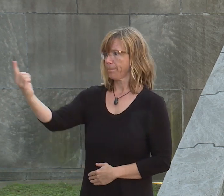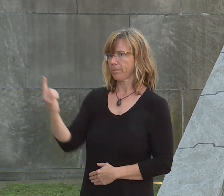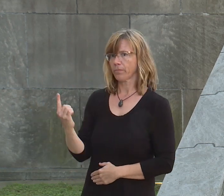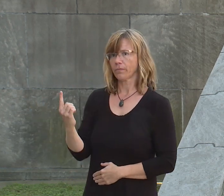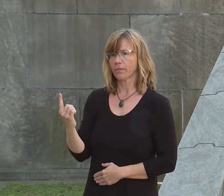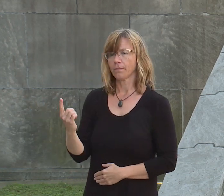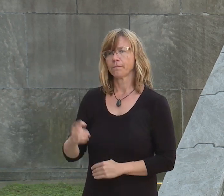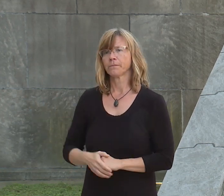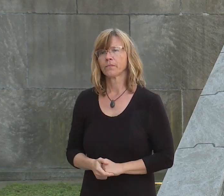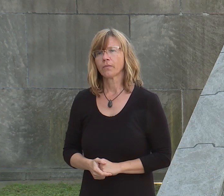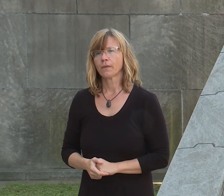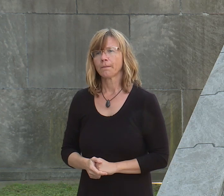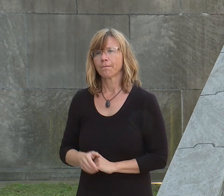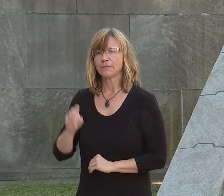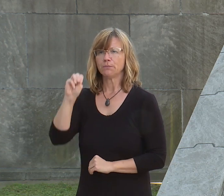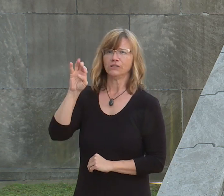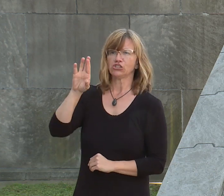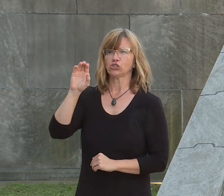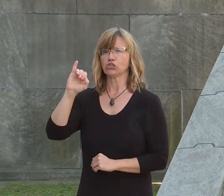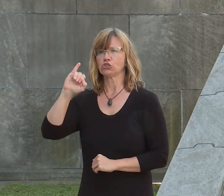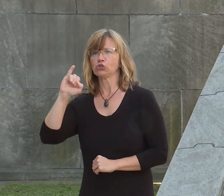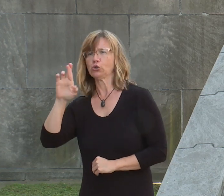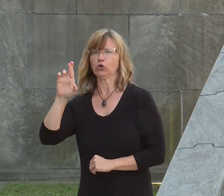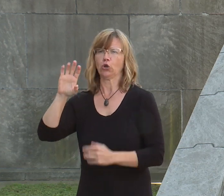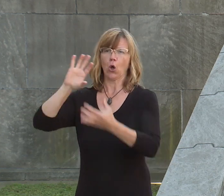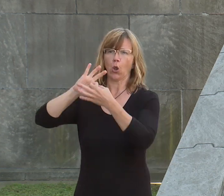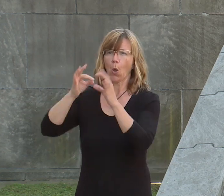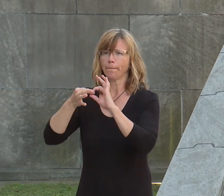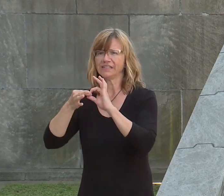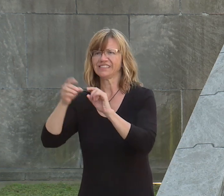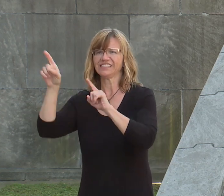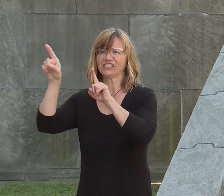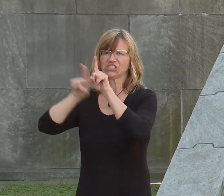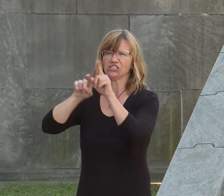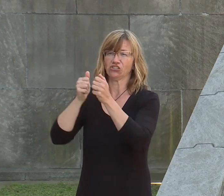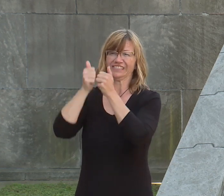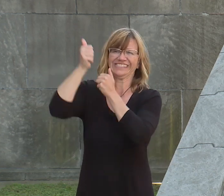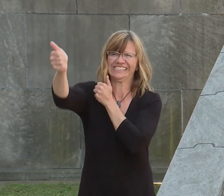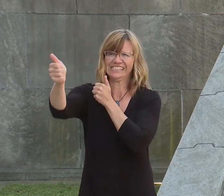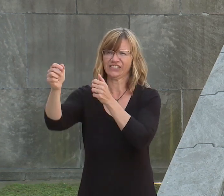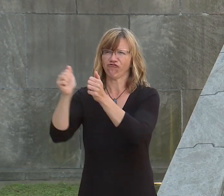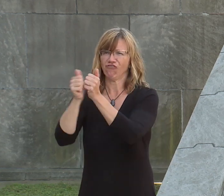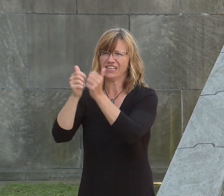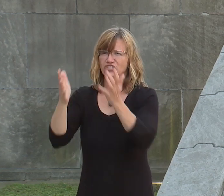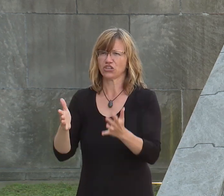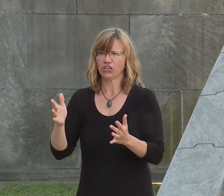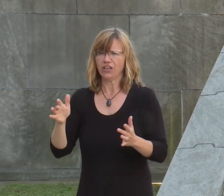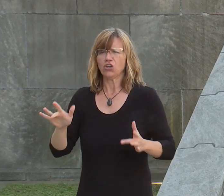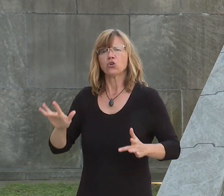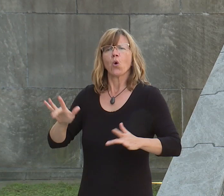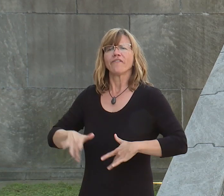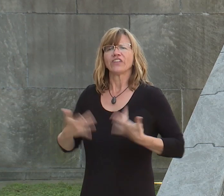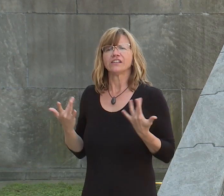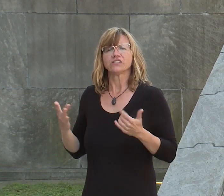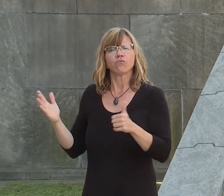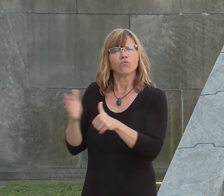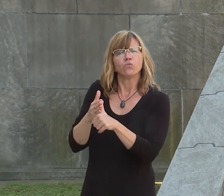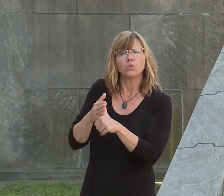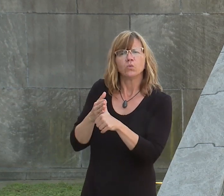Mr. Junior Olympic distance runner. My first question is, what was your event? Well, there was multiple. I